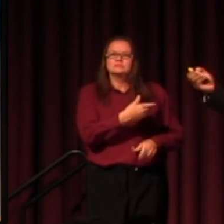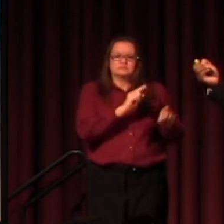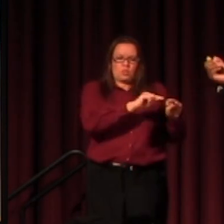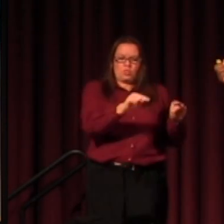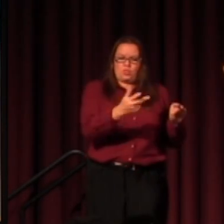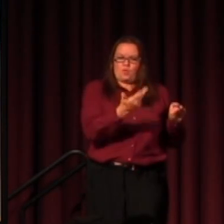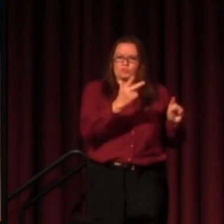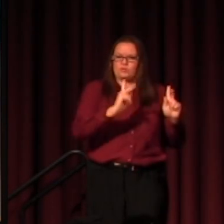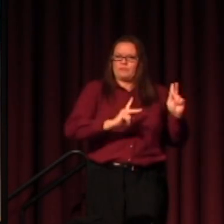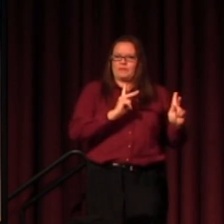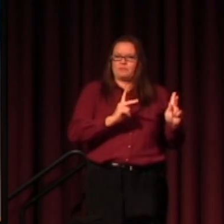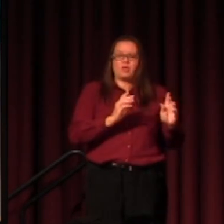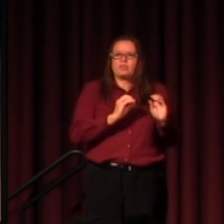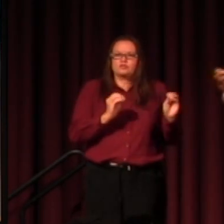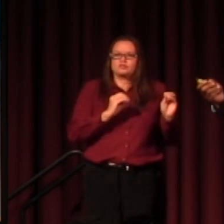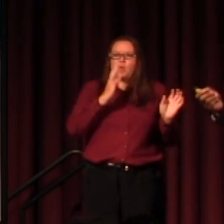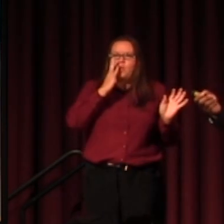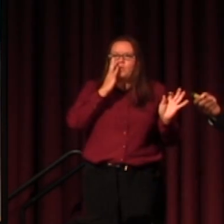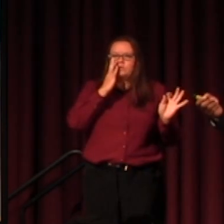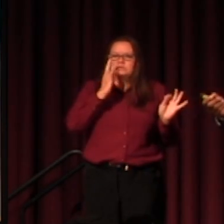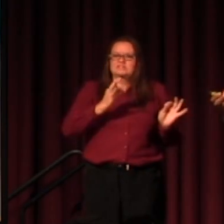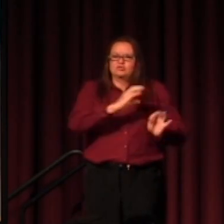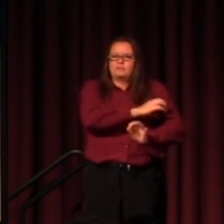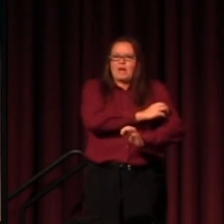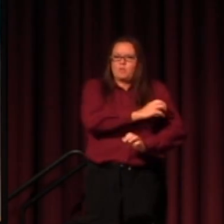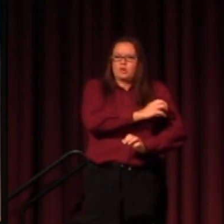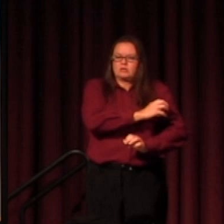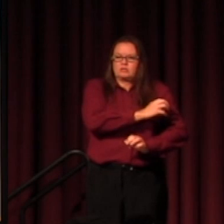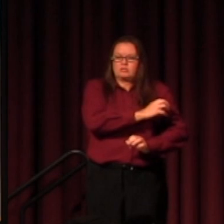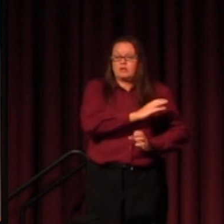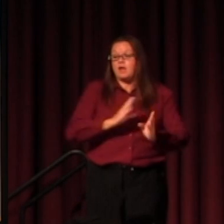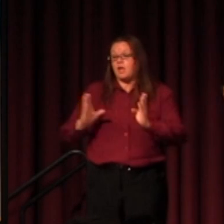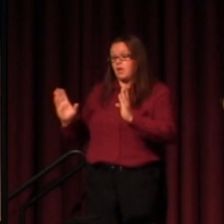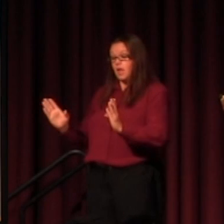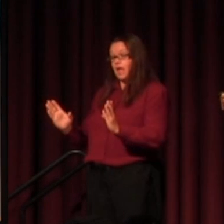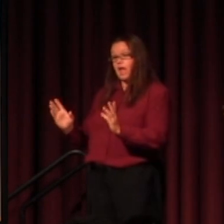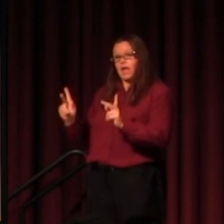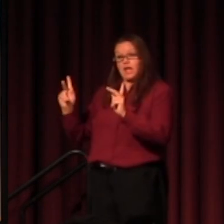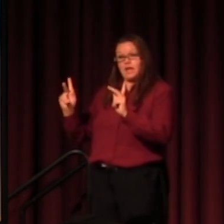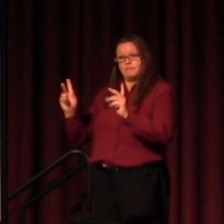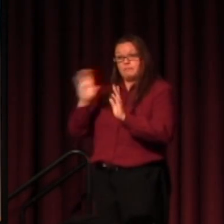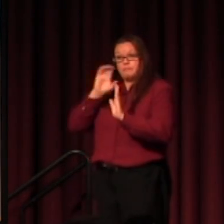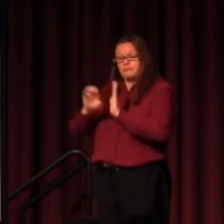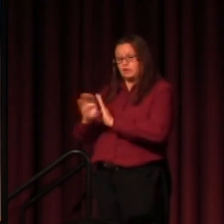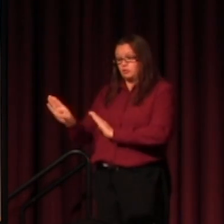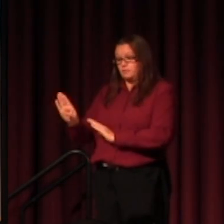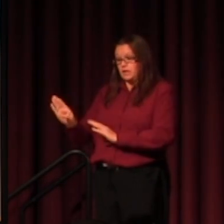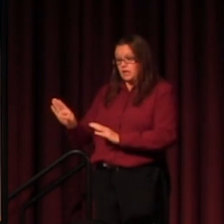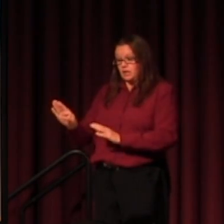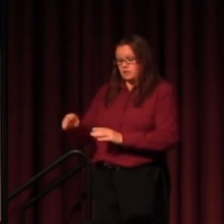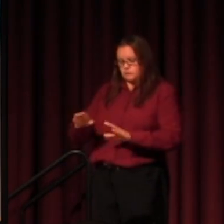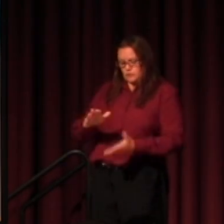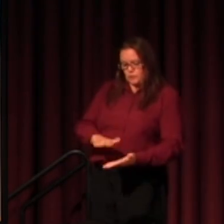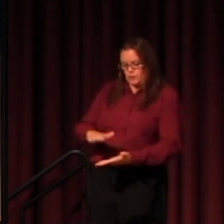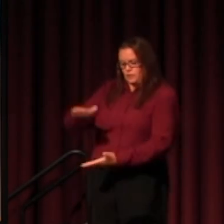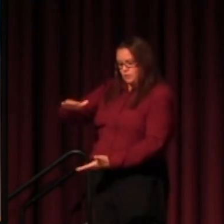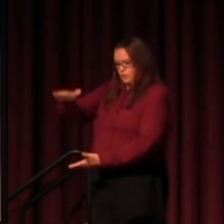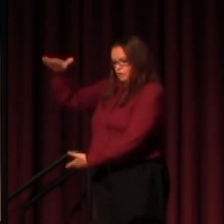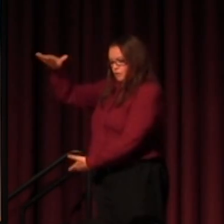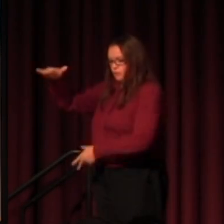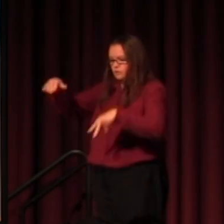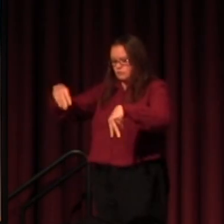And if you ask the folks in image B when somebody else moved their boxes for them, is that a better outcome? They might even say yes. The